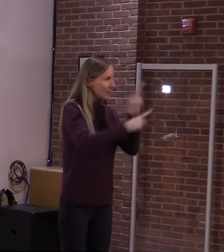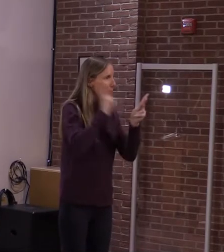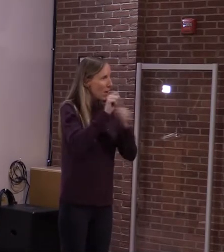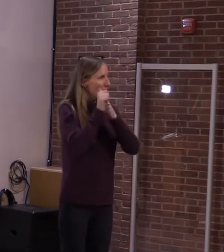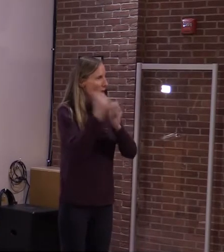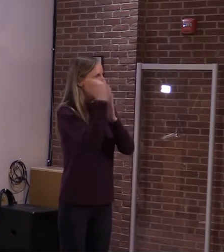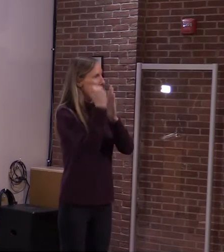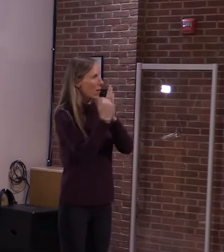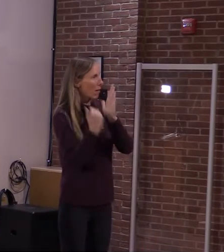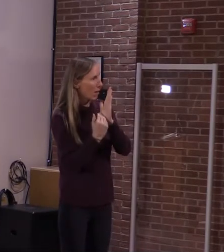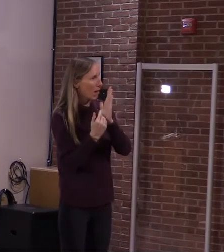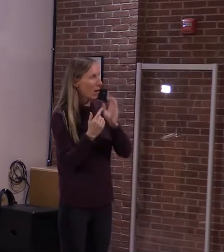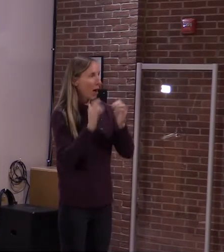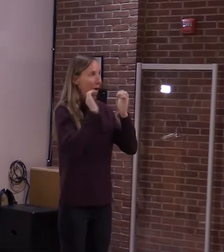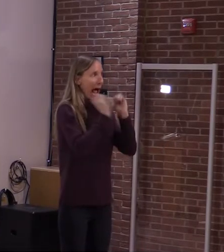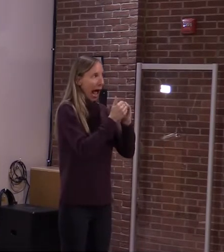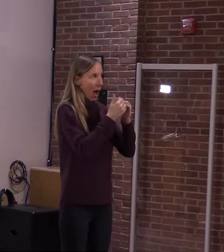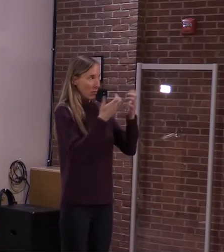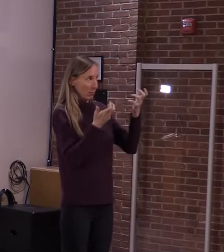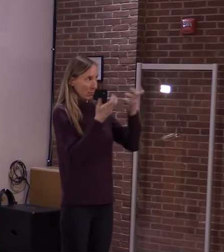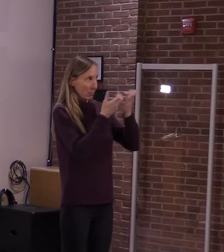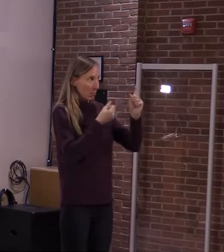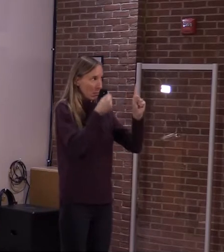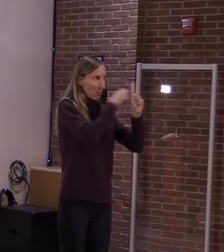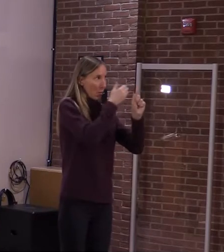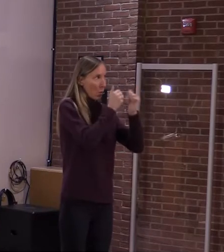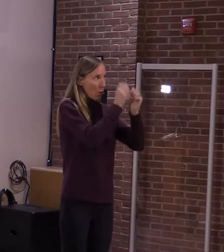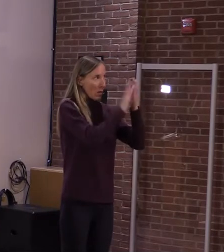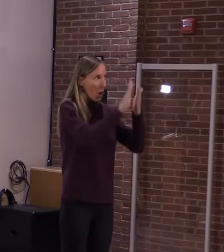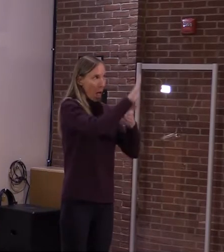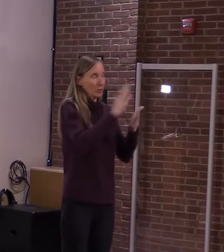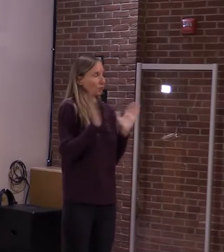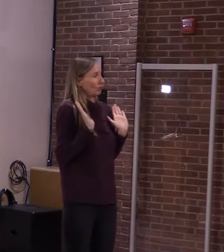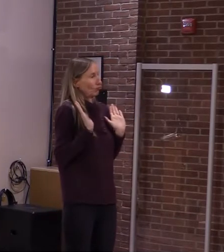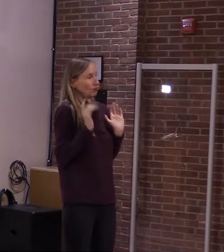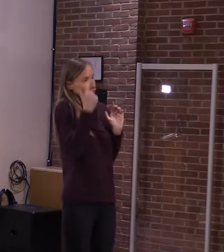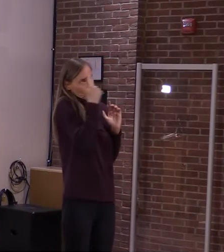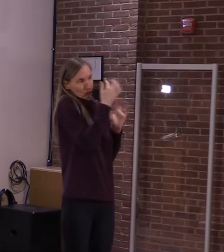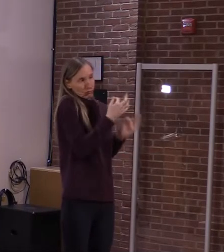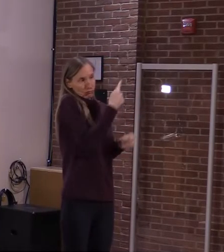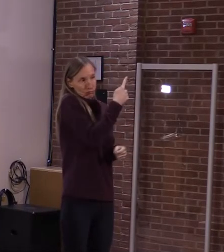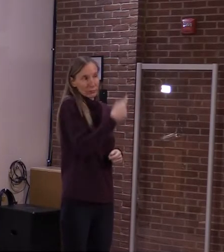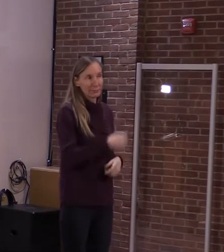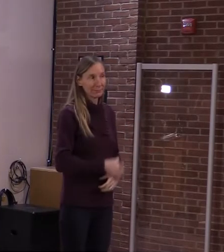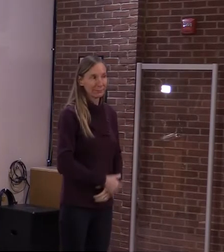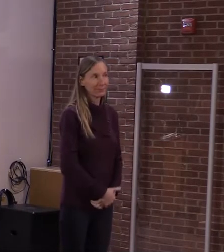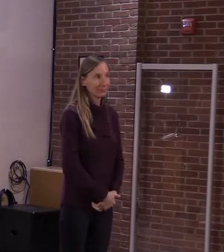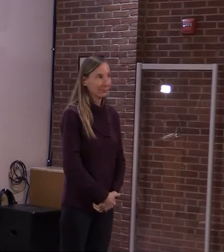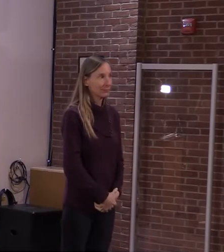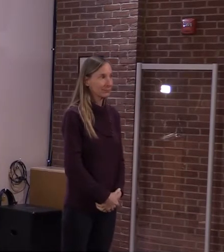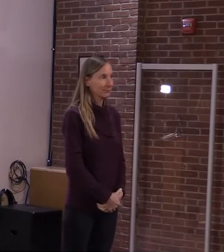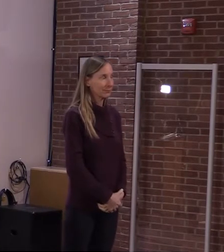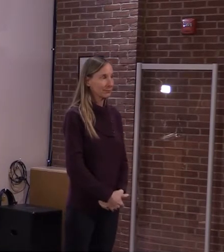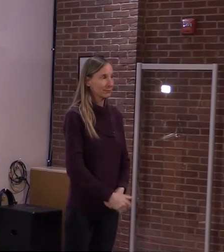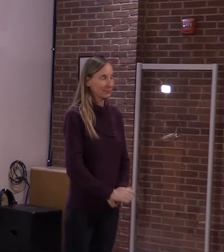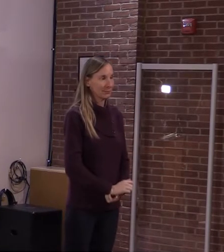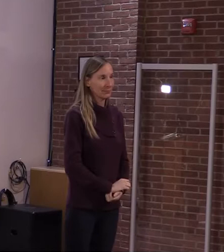But beyond that, I think it's more of a college level decision about what they're doing on their own campus. Okay.